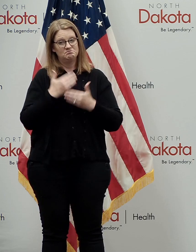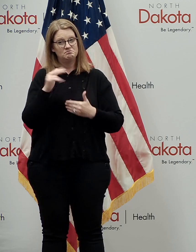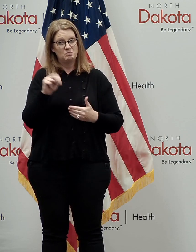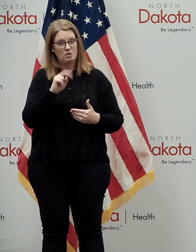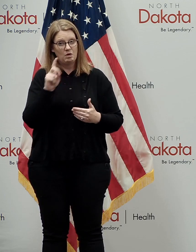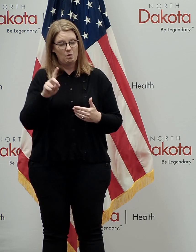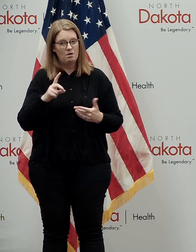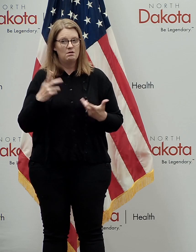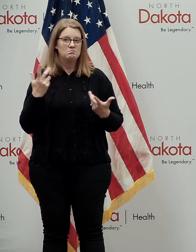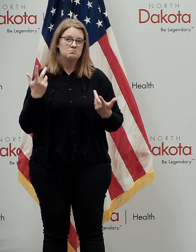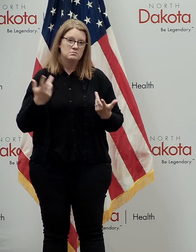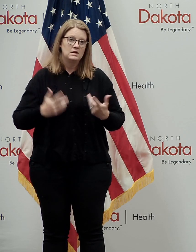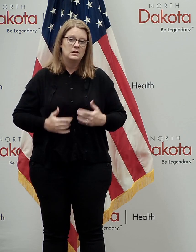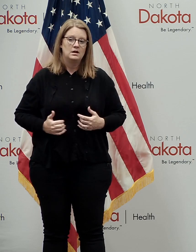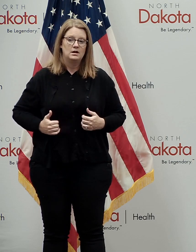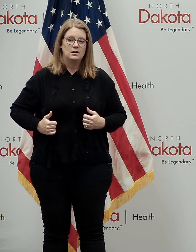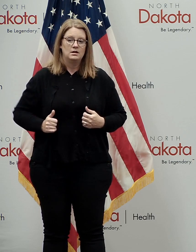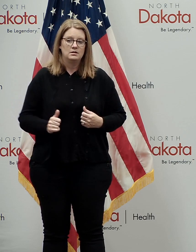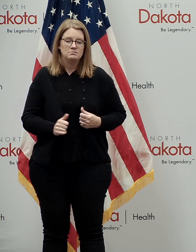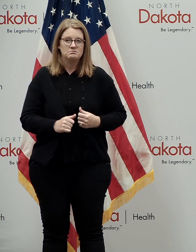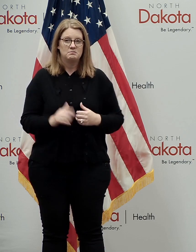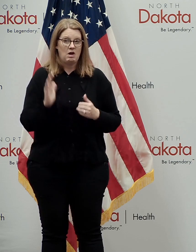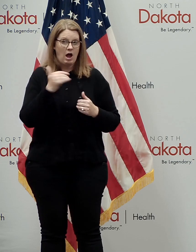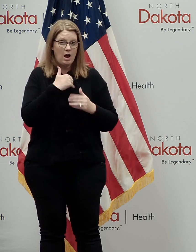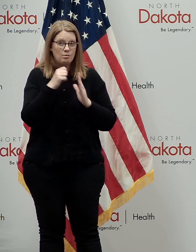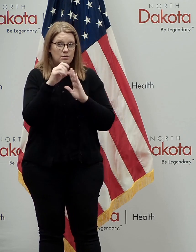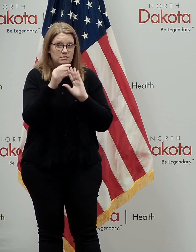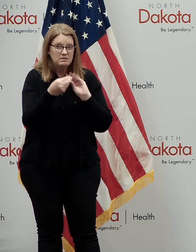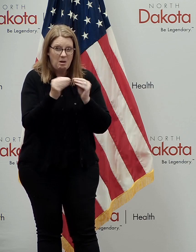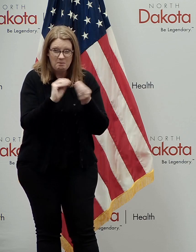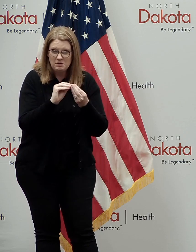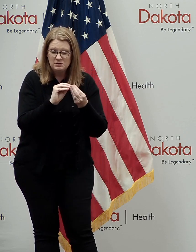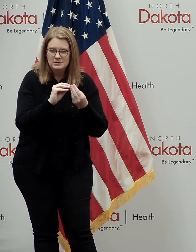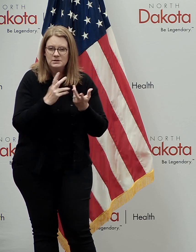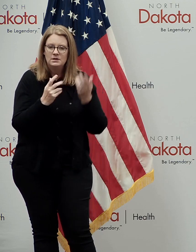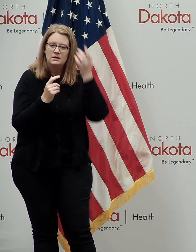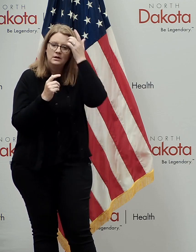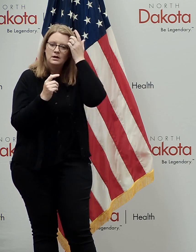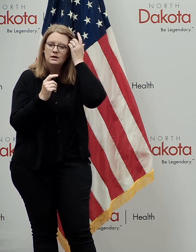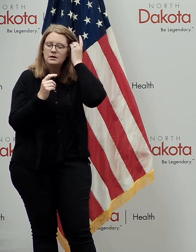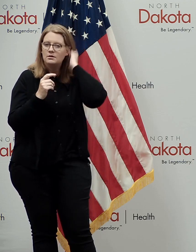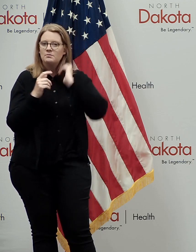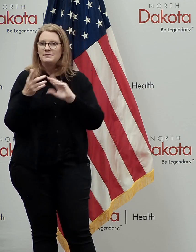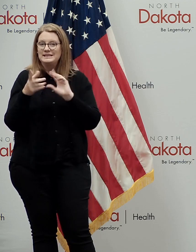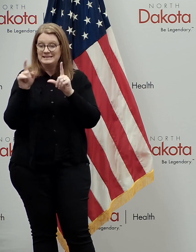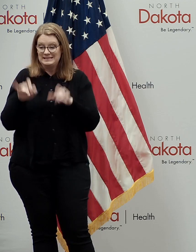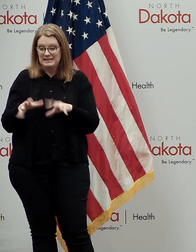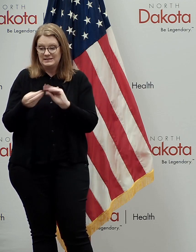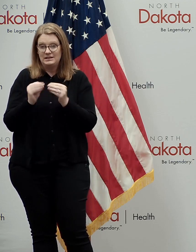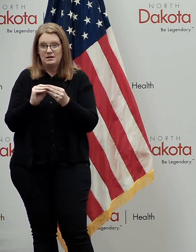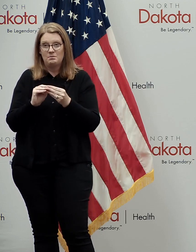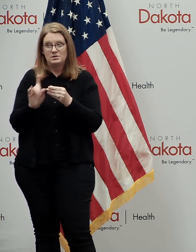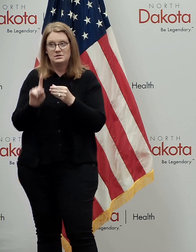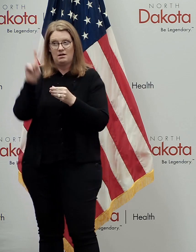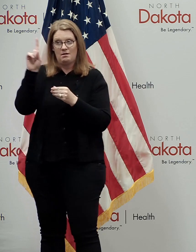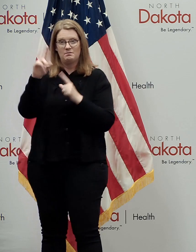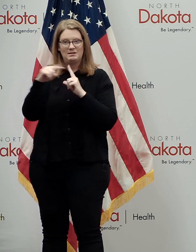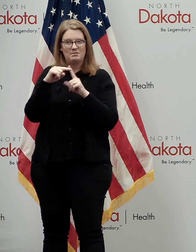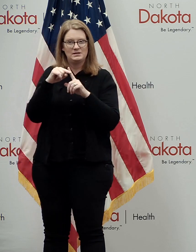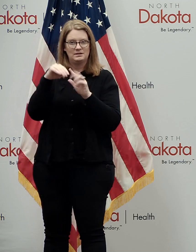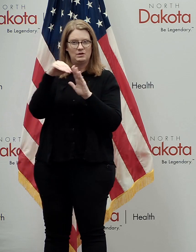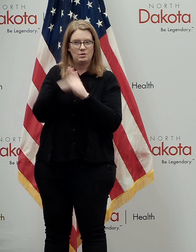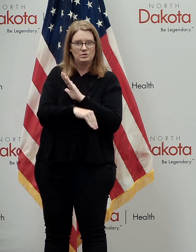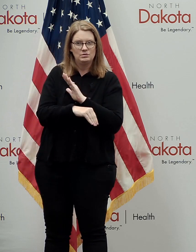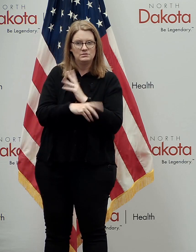of when we take a look at our numbers here, because if we've got testing numbers up and positivity rate going down